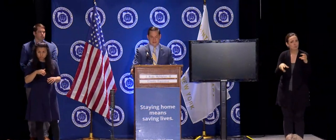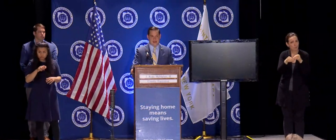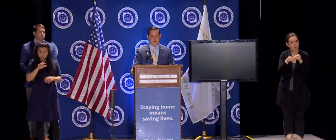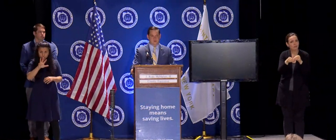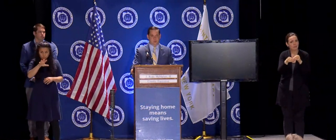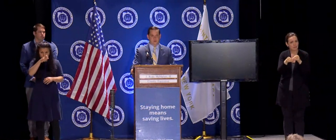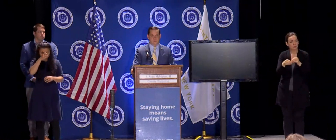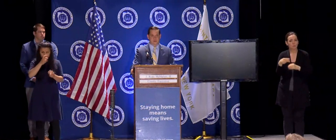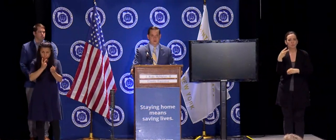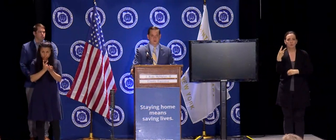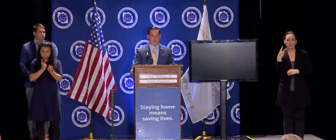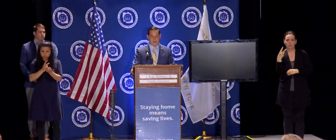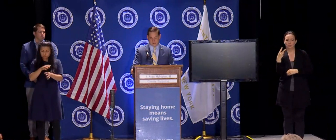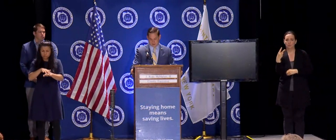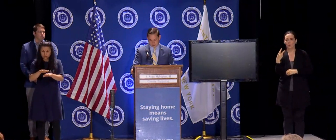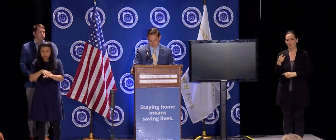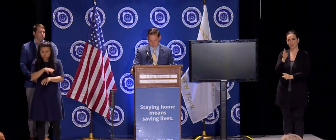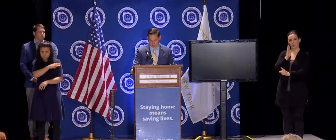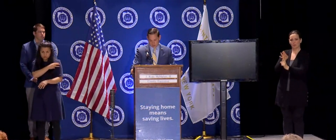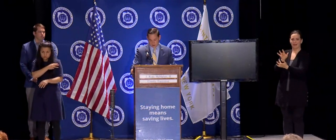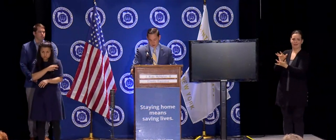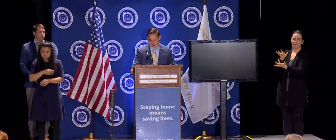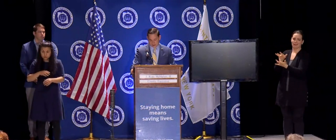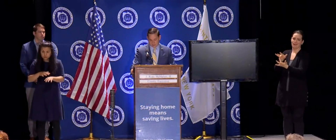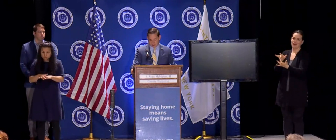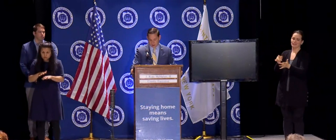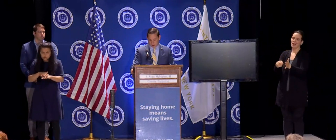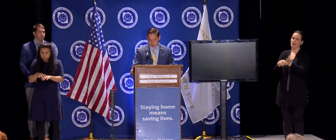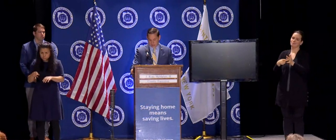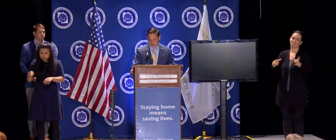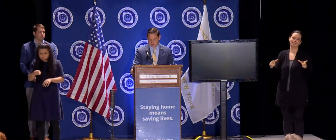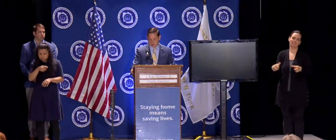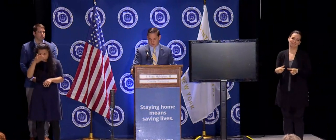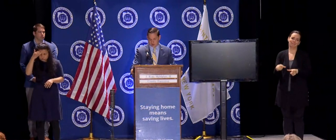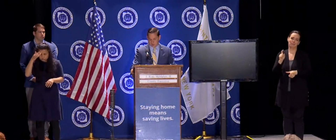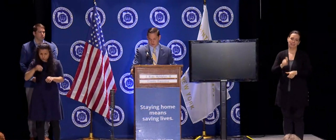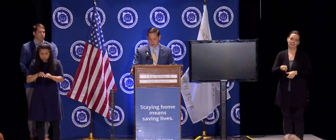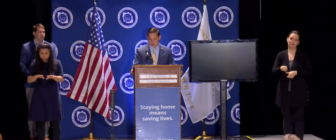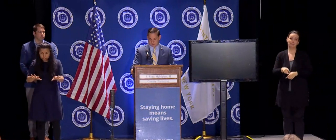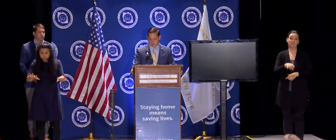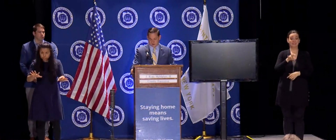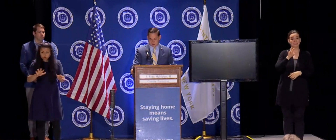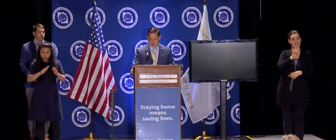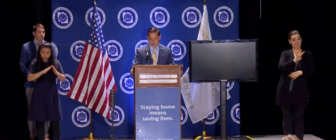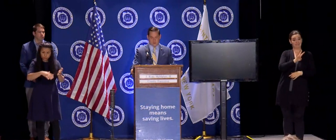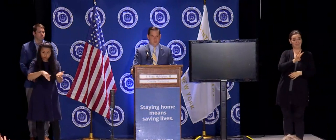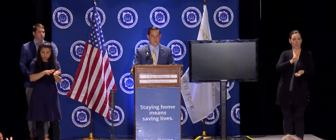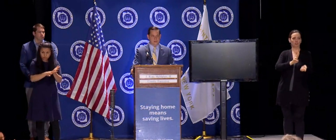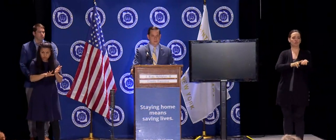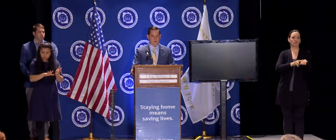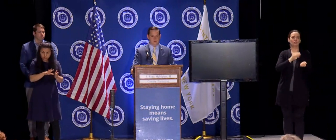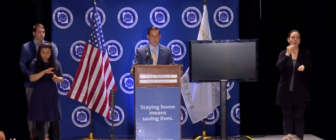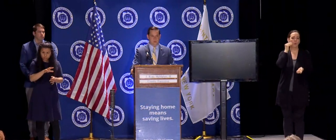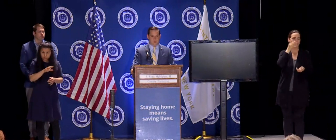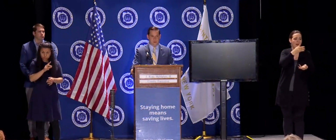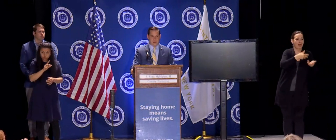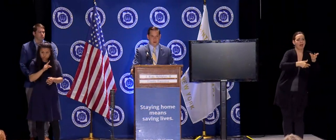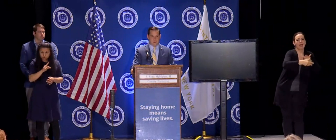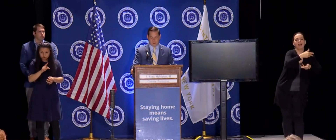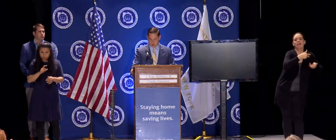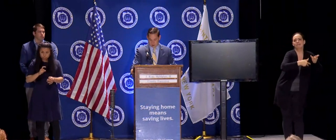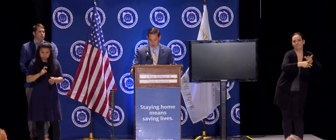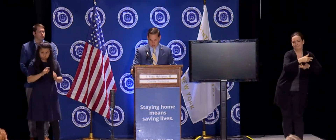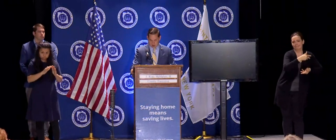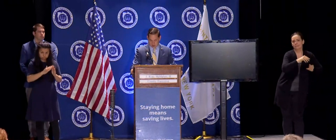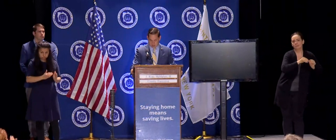household contacts of previously confirmed cases. Seven of our new cases are affiliated with senior living facilities, so it's good to see those numbers going